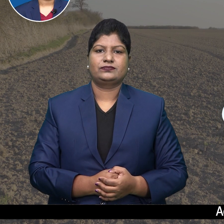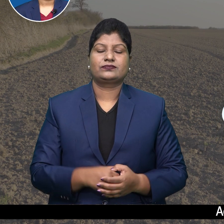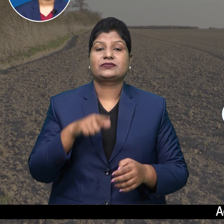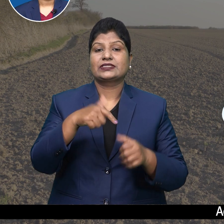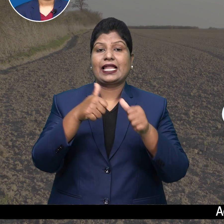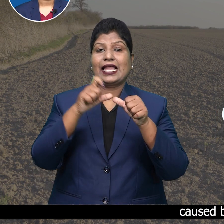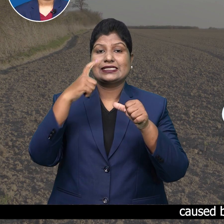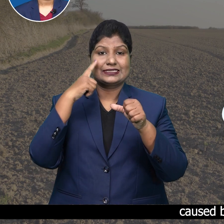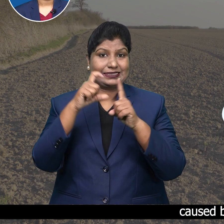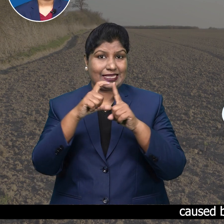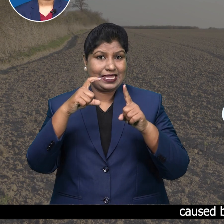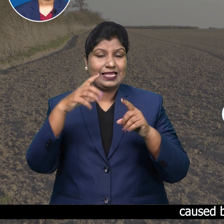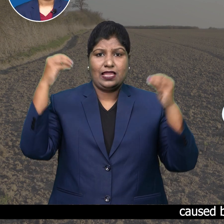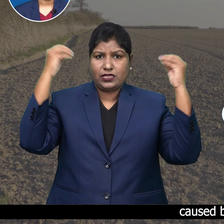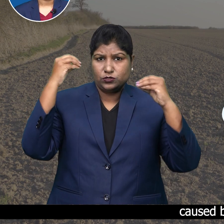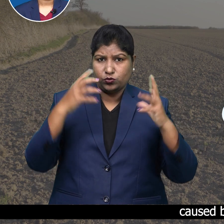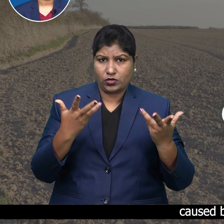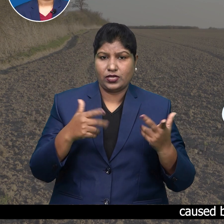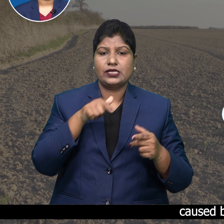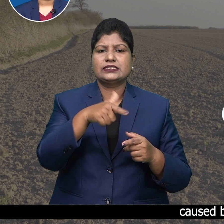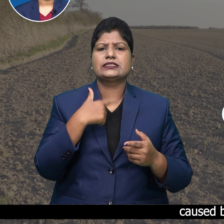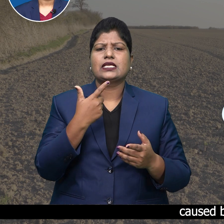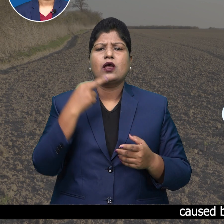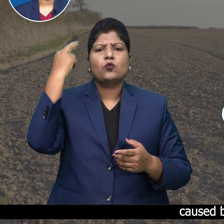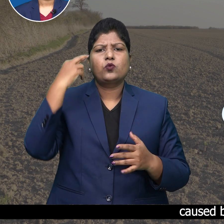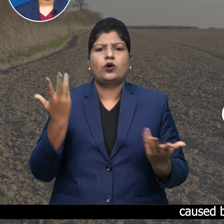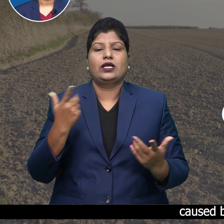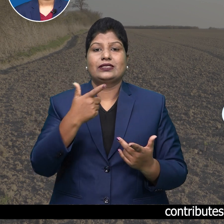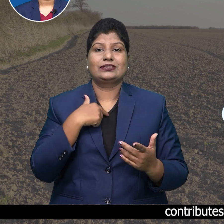Acid rain caused by air pollution